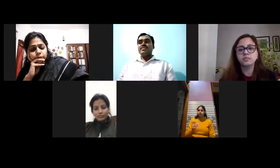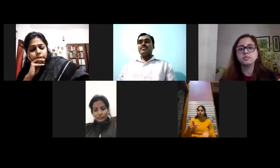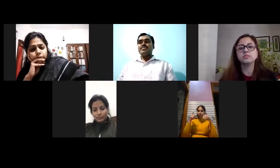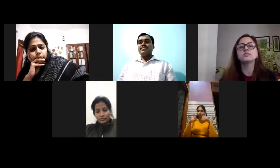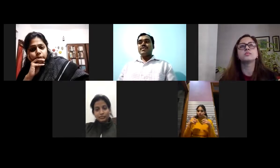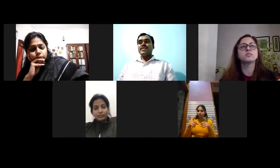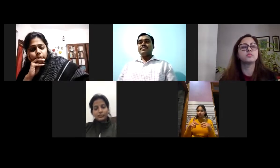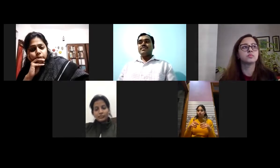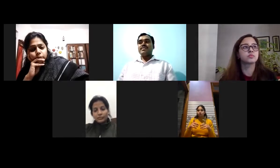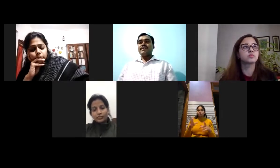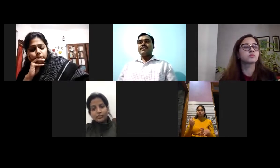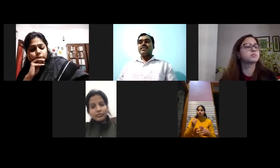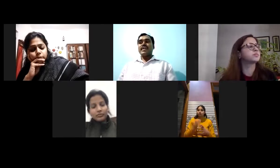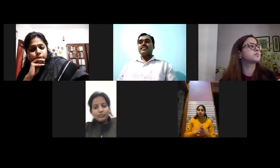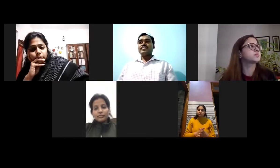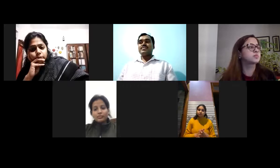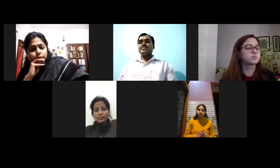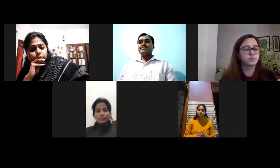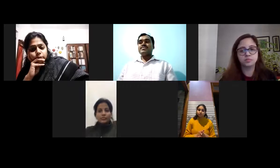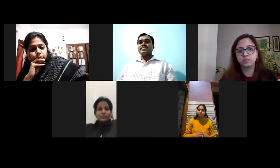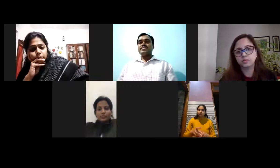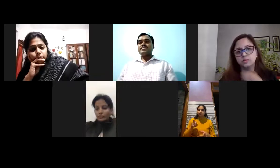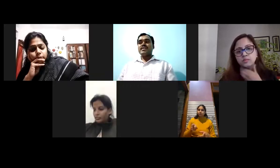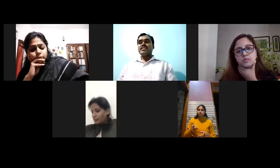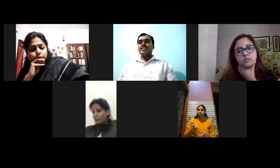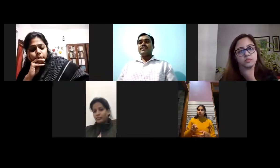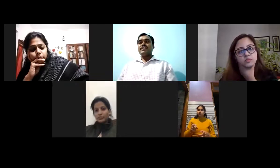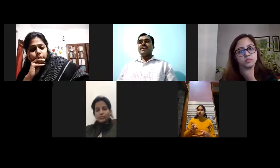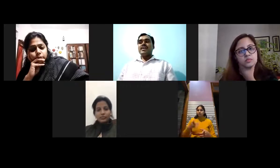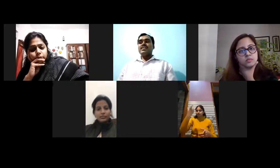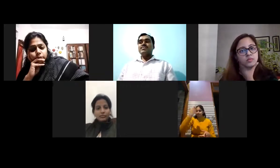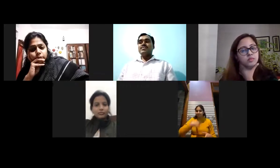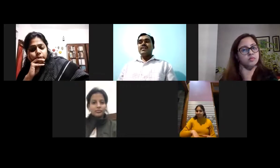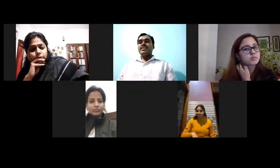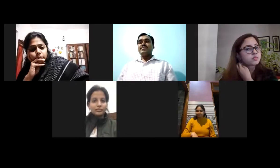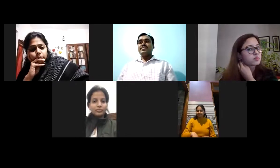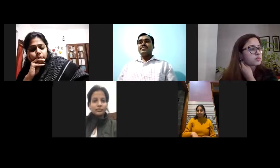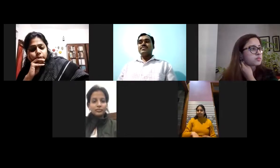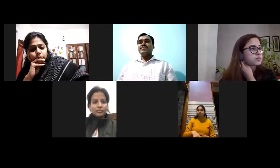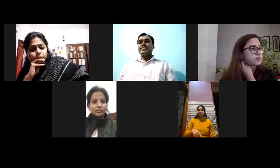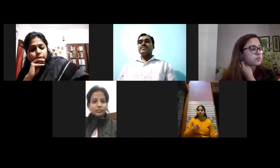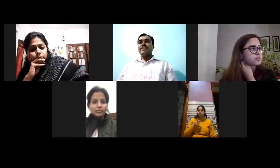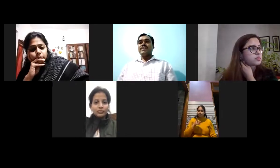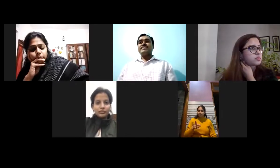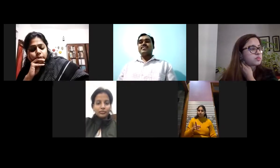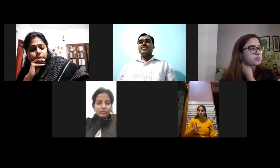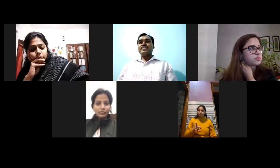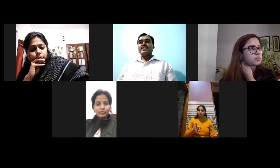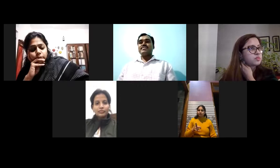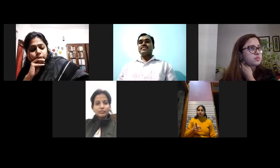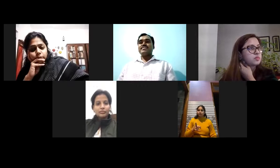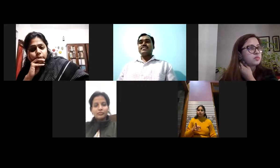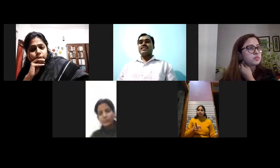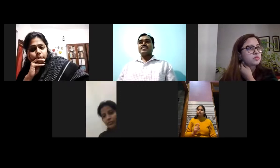got, he would not have been a character who is so resistant, and then you would not have been a dwarf at all. You would